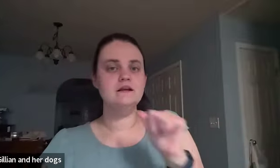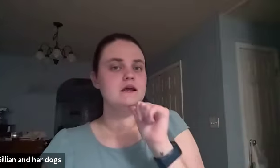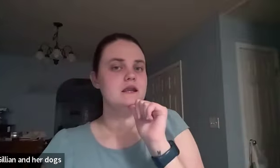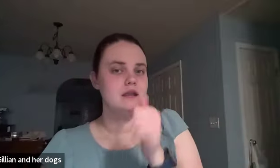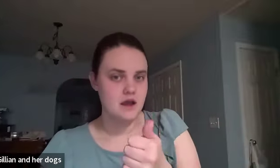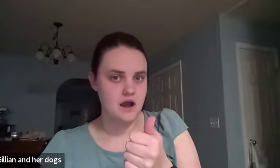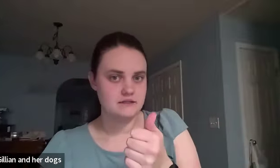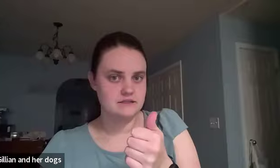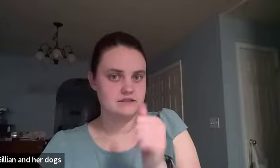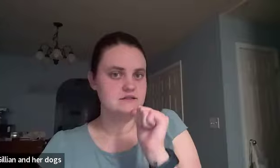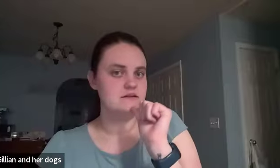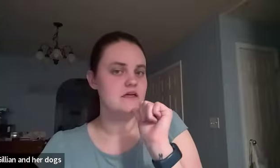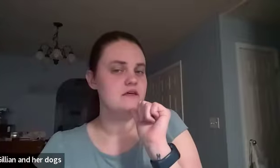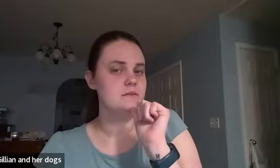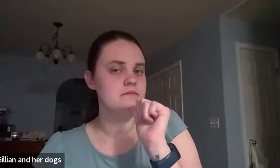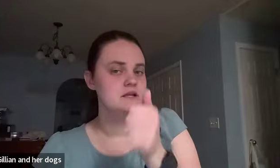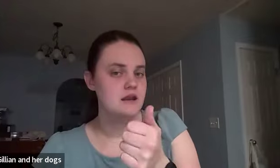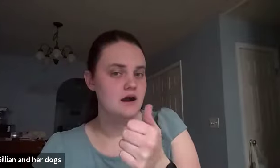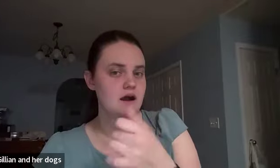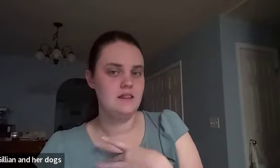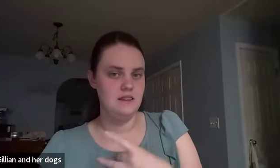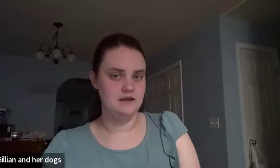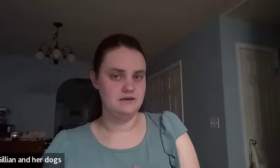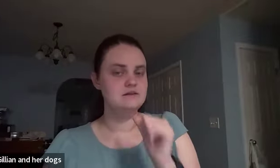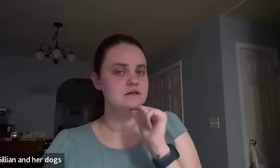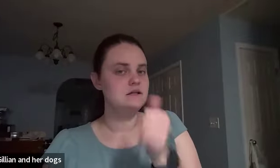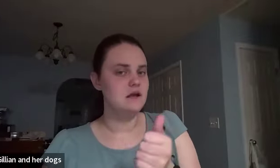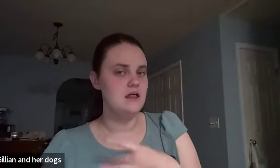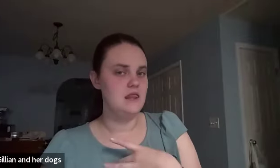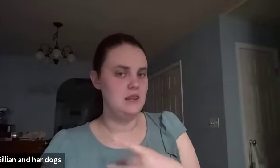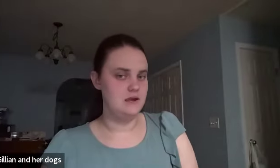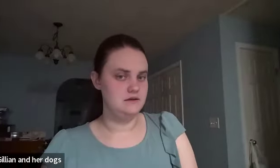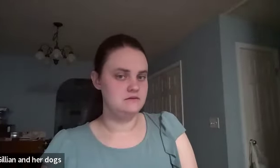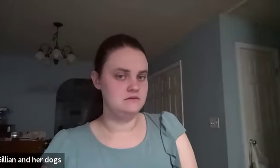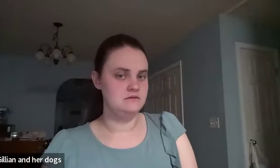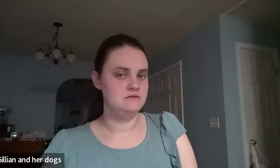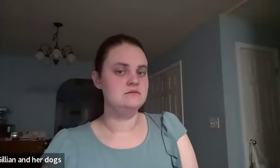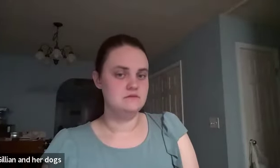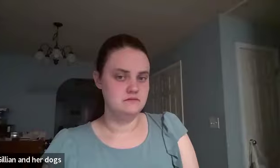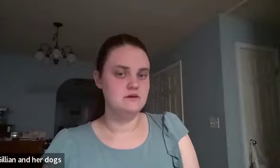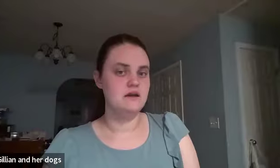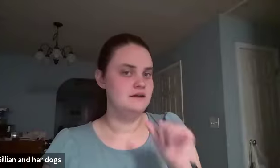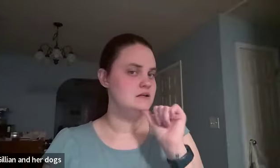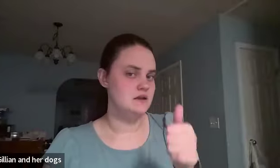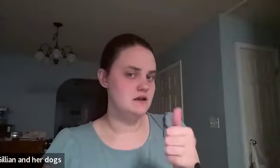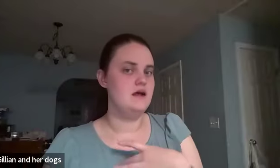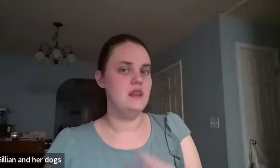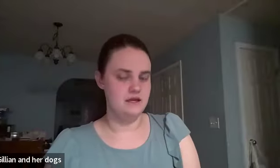Or not. That thumb, not like, not like. Okay, not